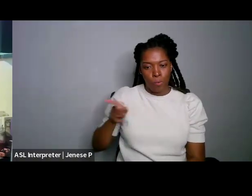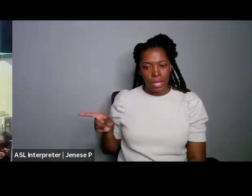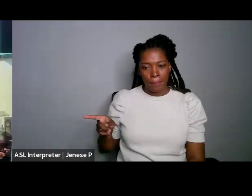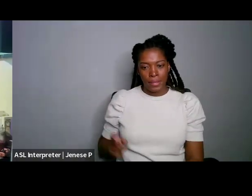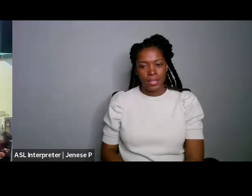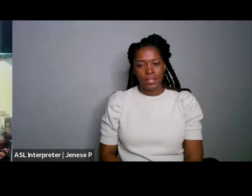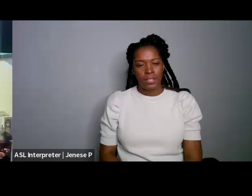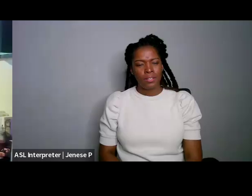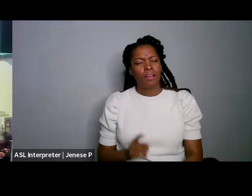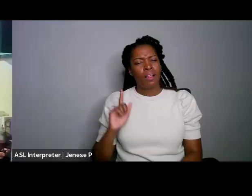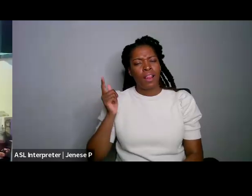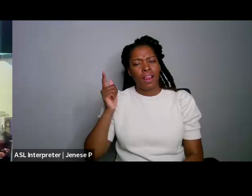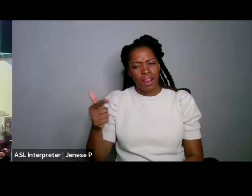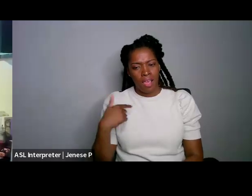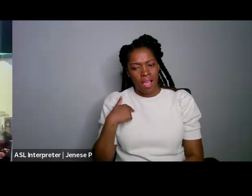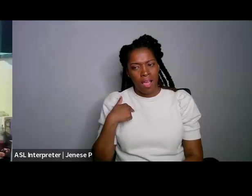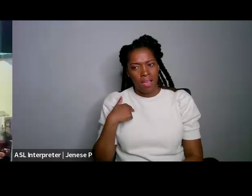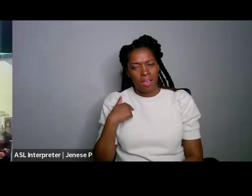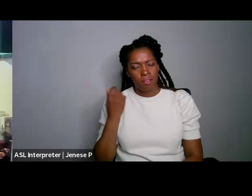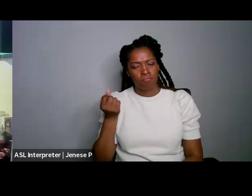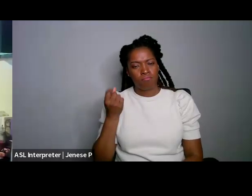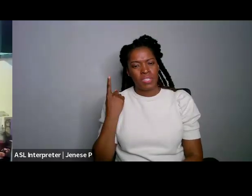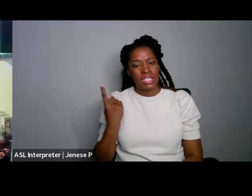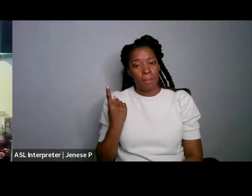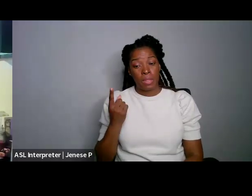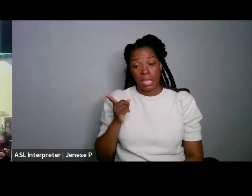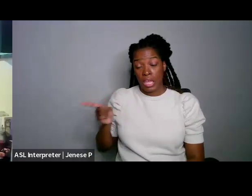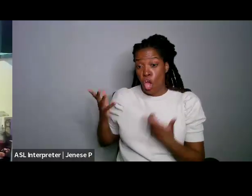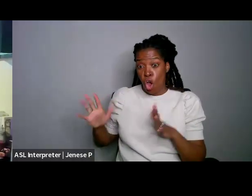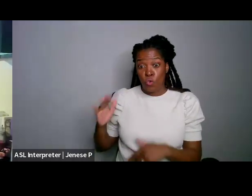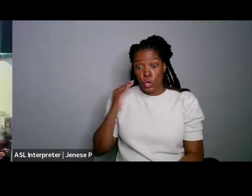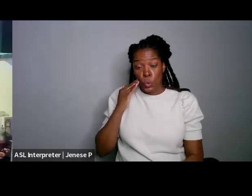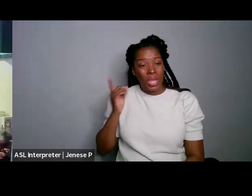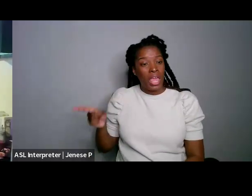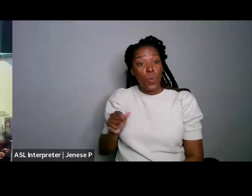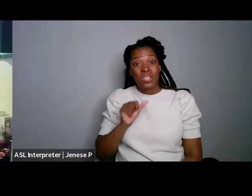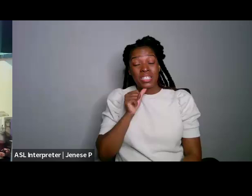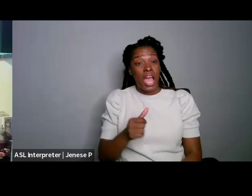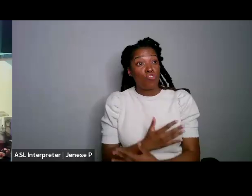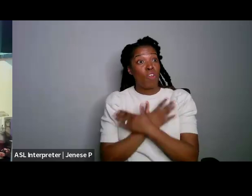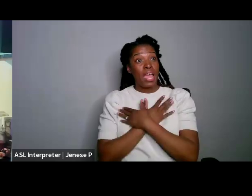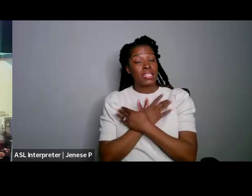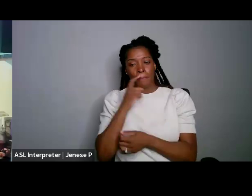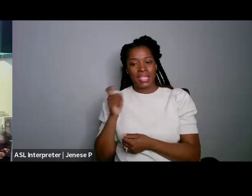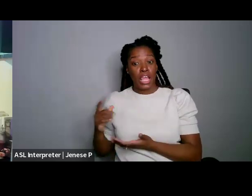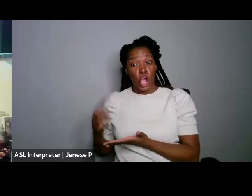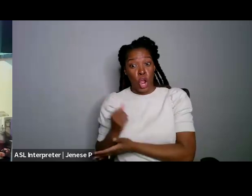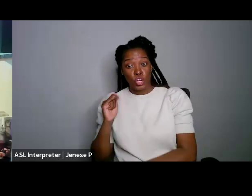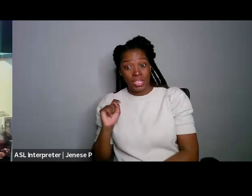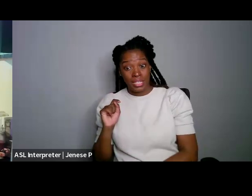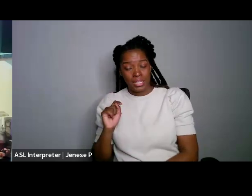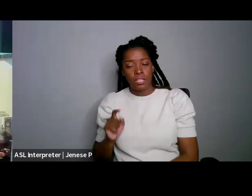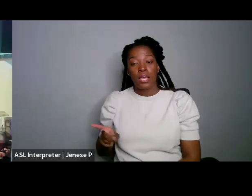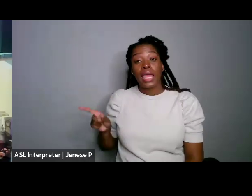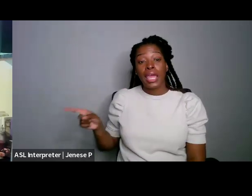And then I learned something that he already knew. He wasn't resting because he'd earned it. He was